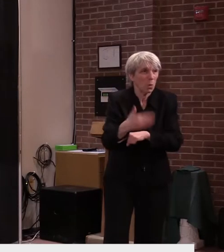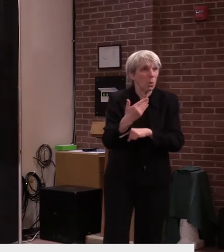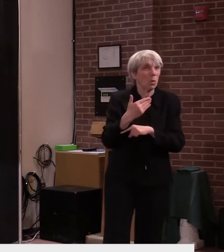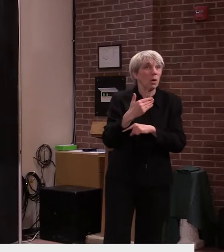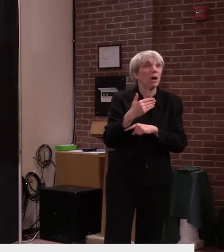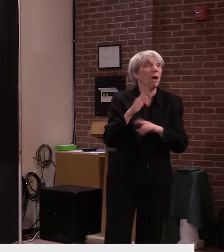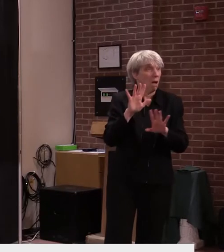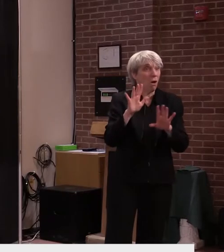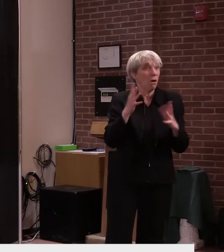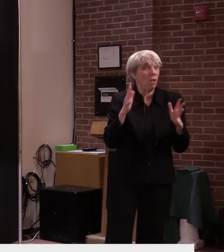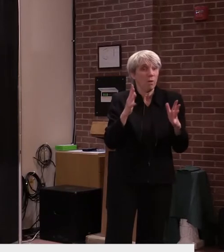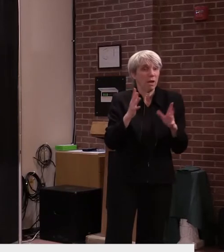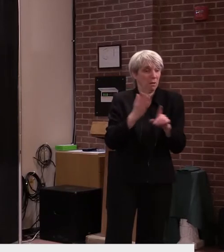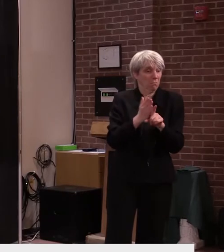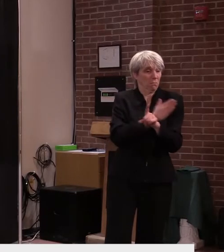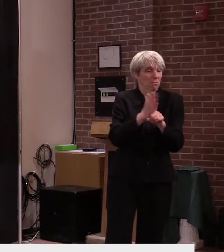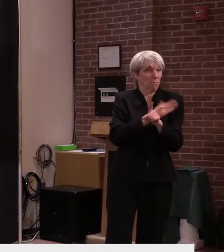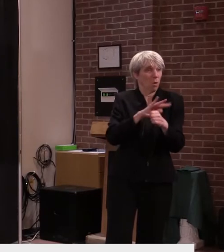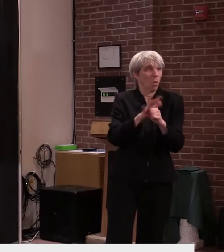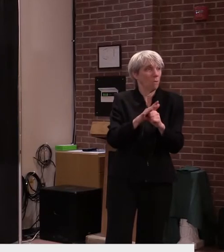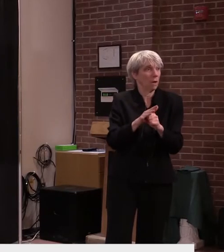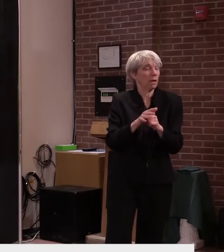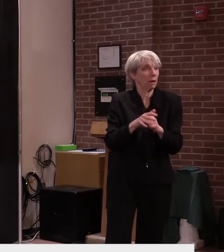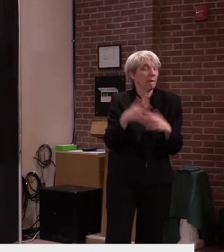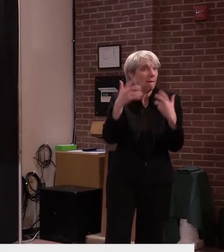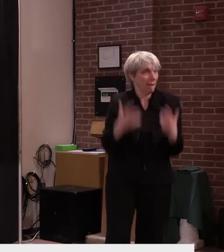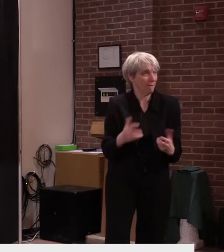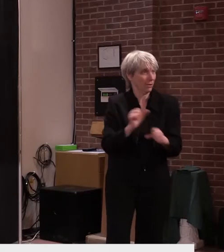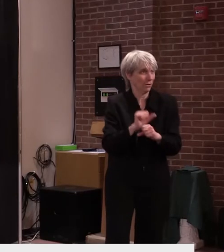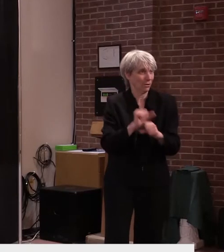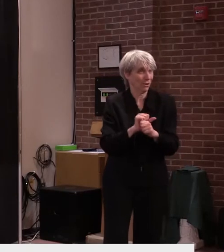COVID. Many feel like this is their breaking point.